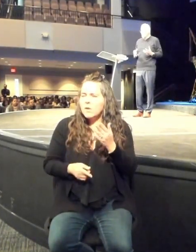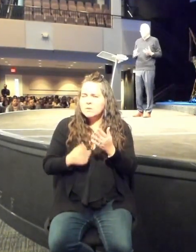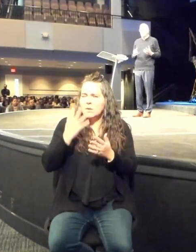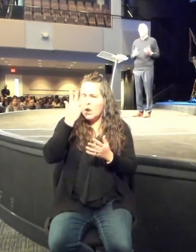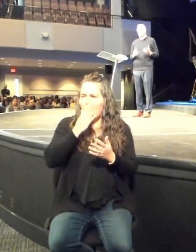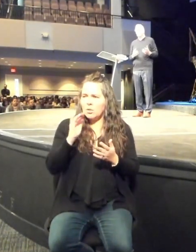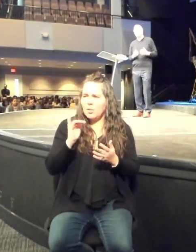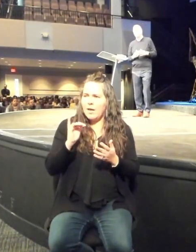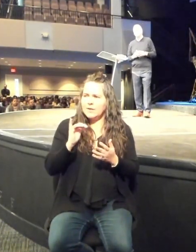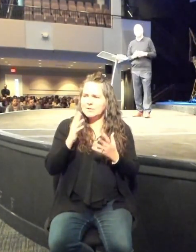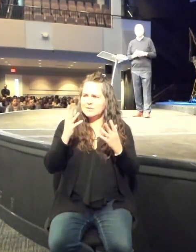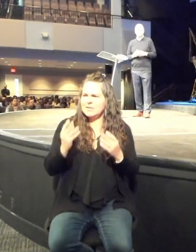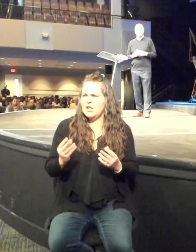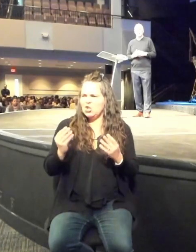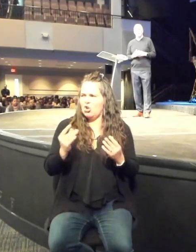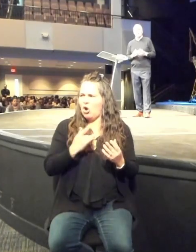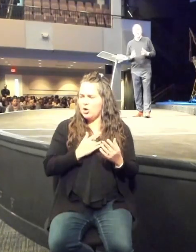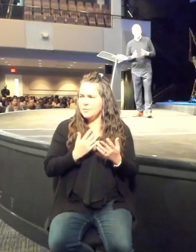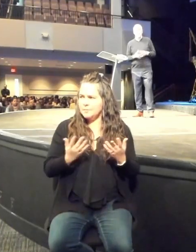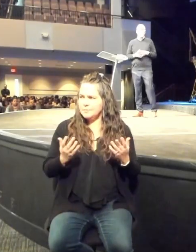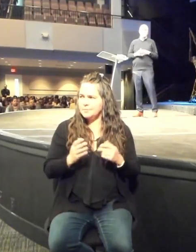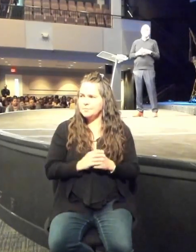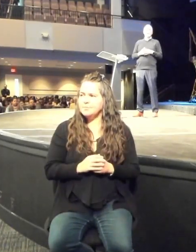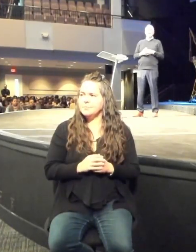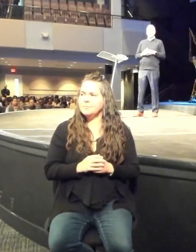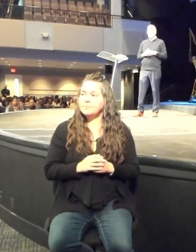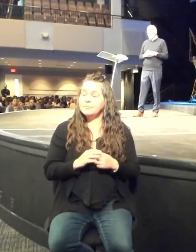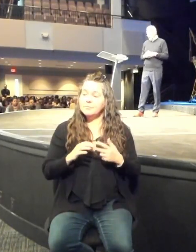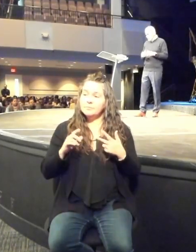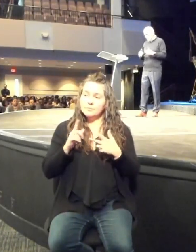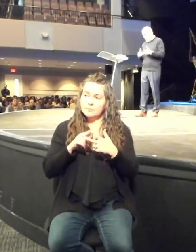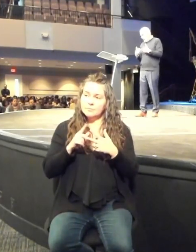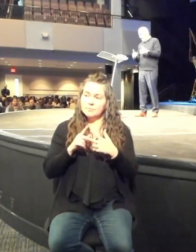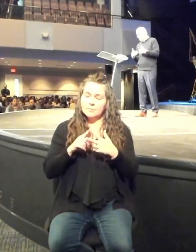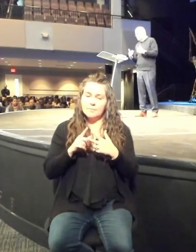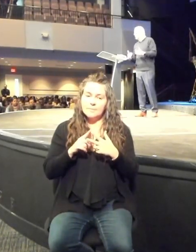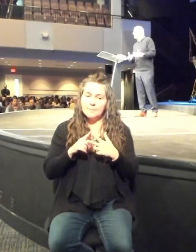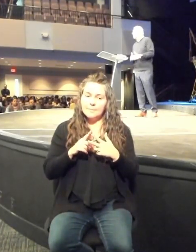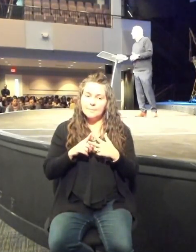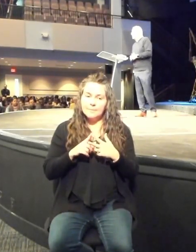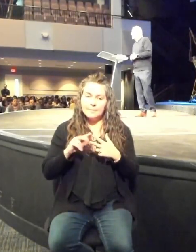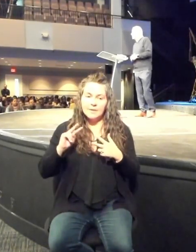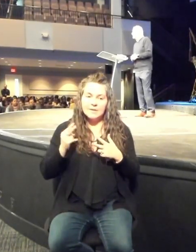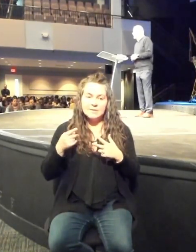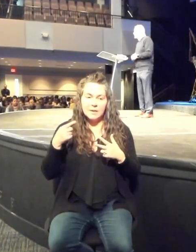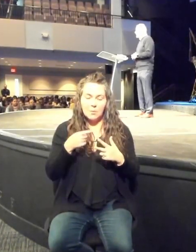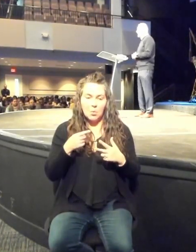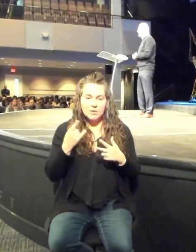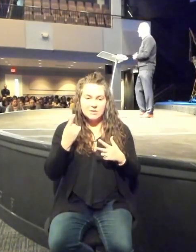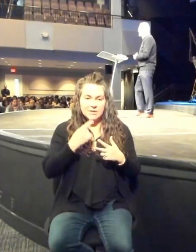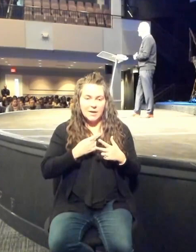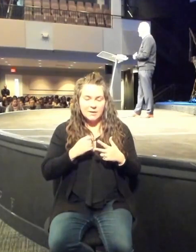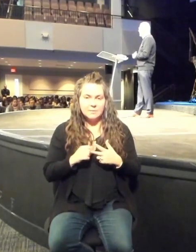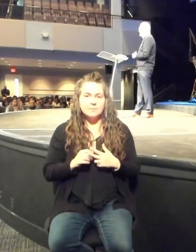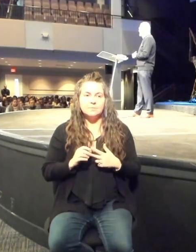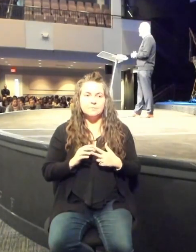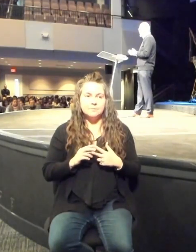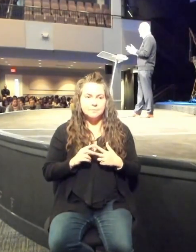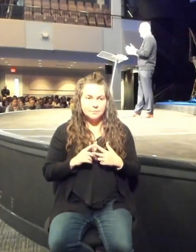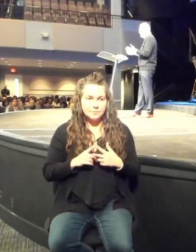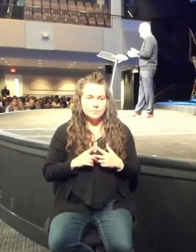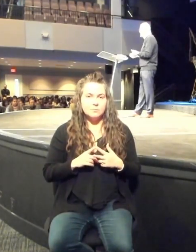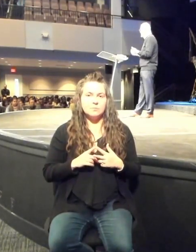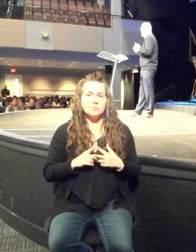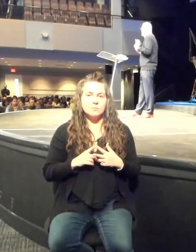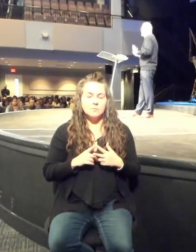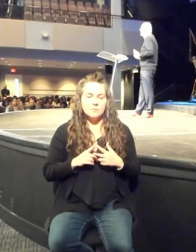mean, tenderheartedness? Well, the second point today, and it helps to unpack this a little bit more in terms of understanding what a tender heart is. A tender